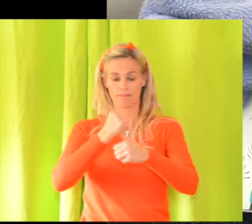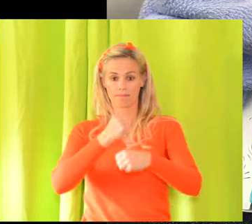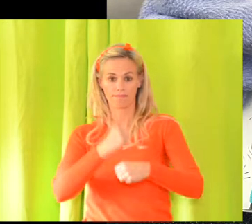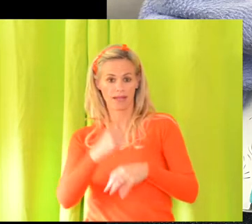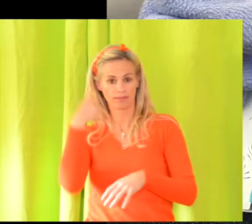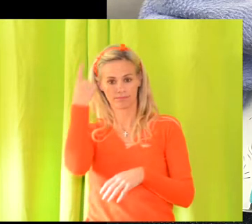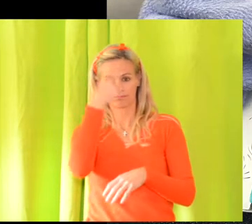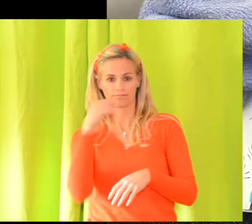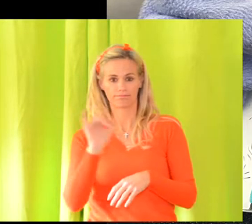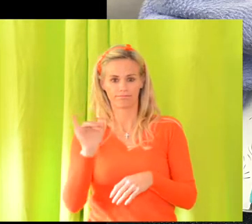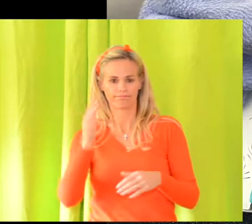their best.